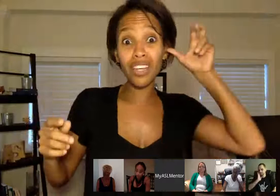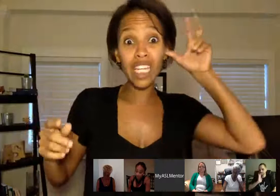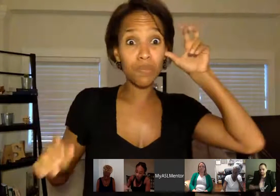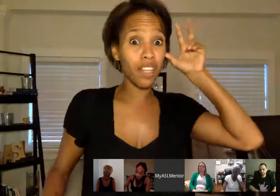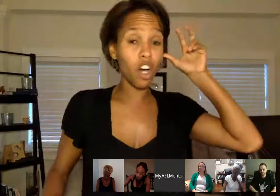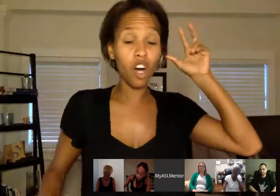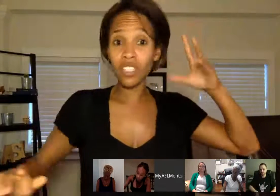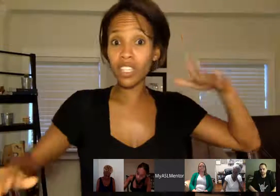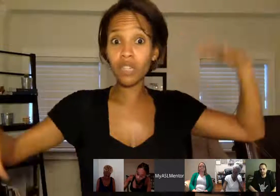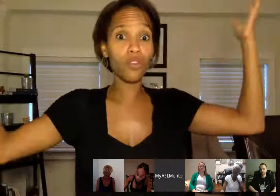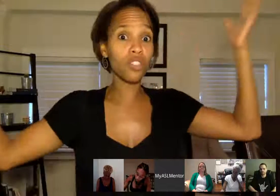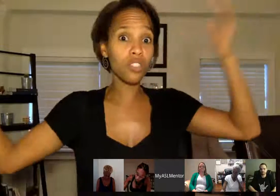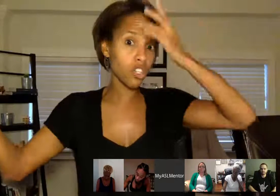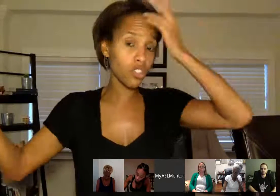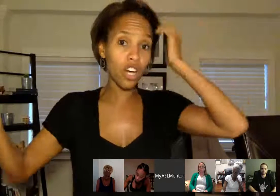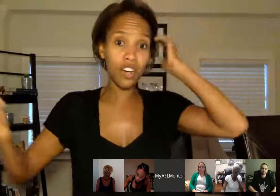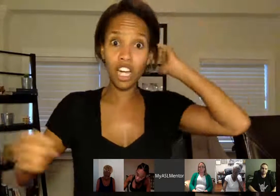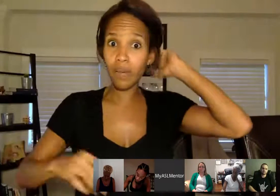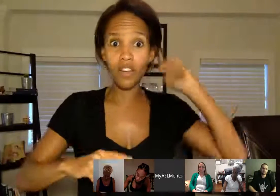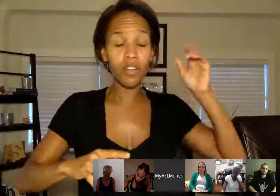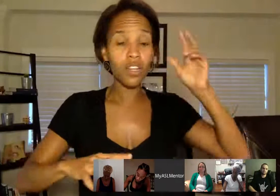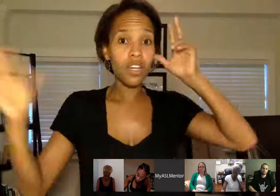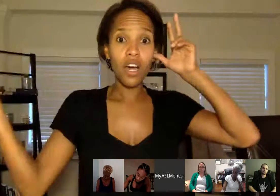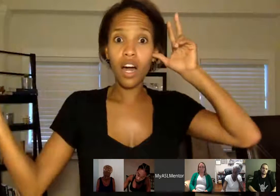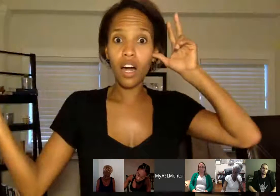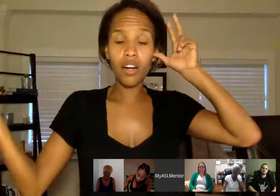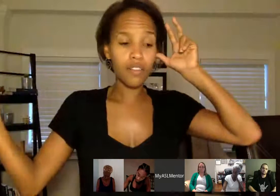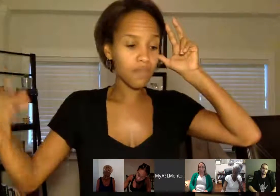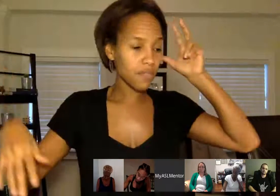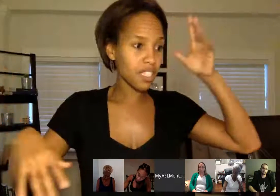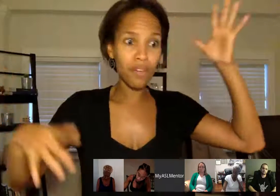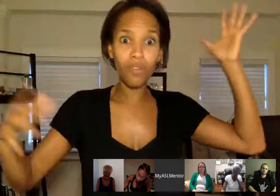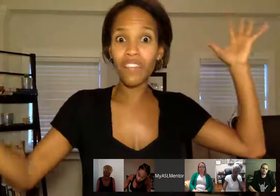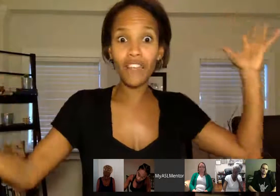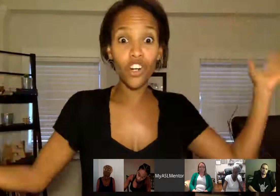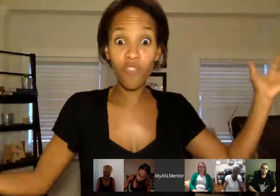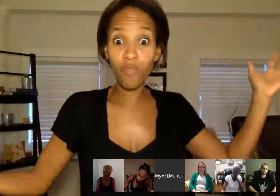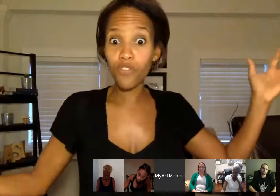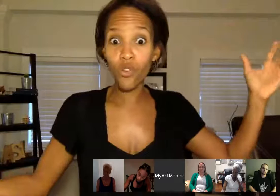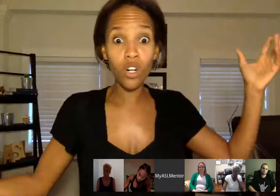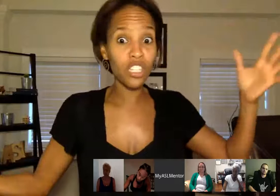doing this, but then all of a sudden the person starts talking about something we've